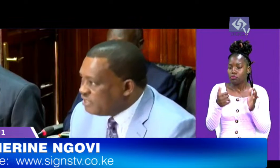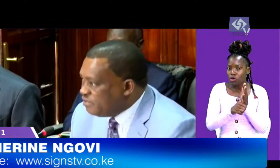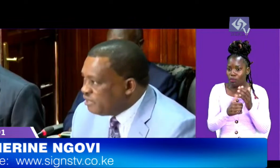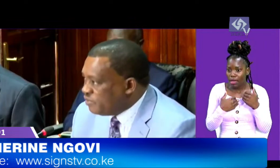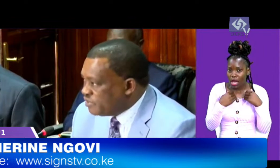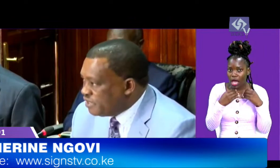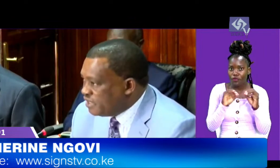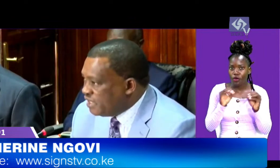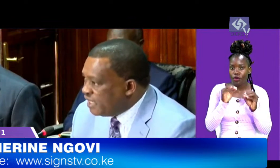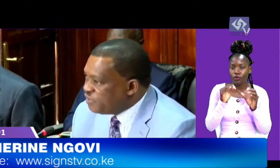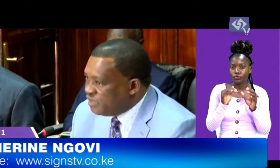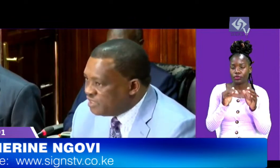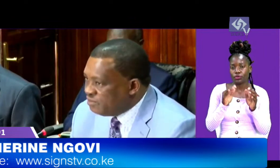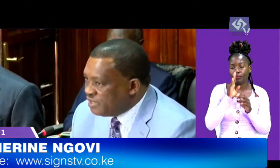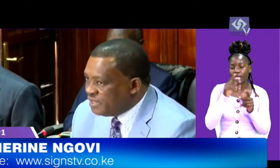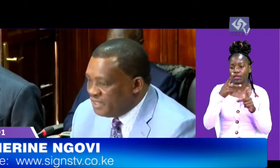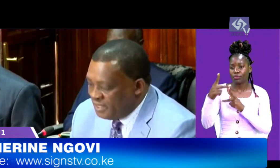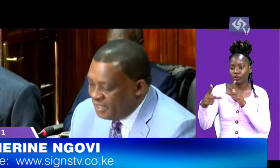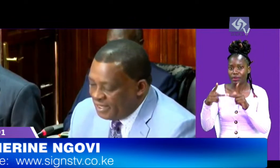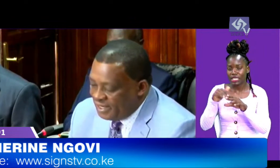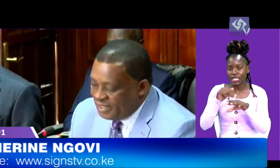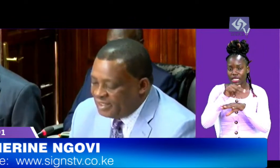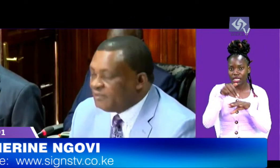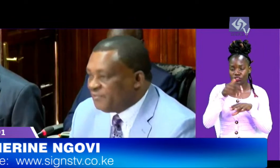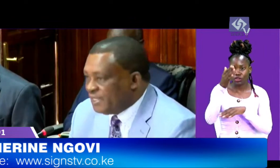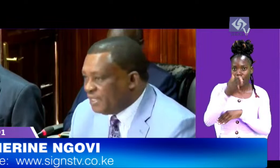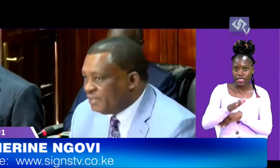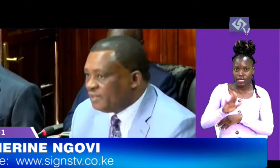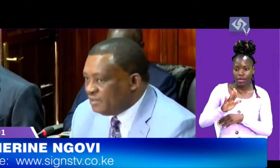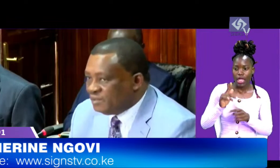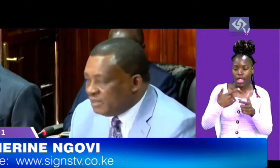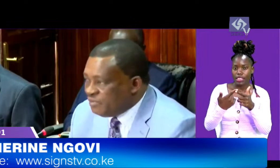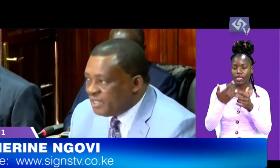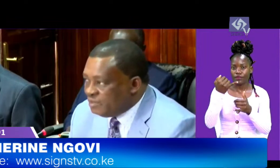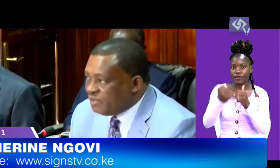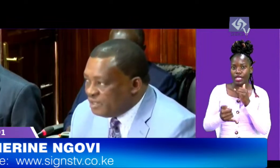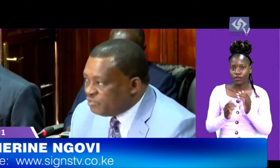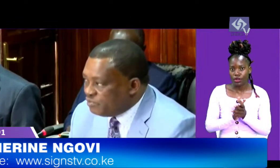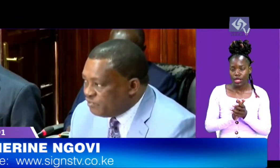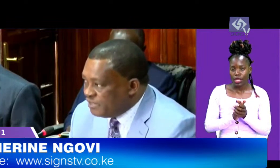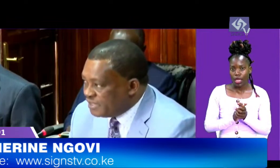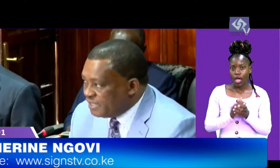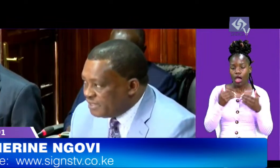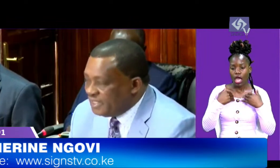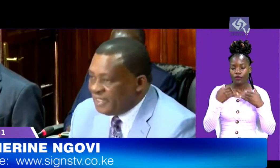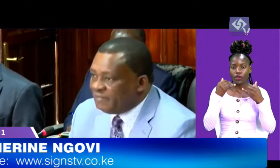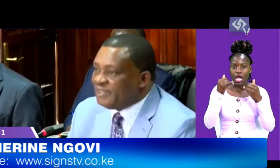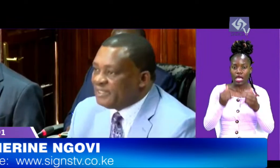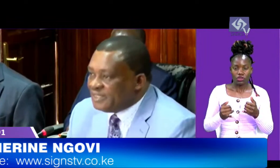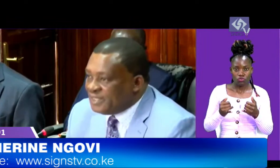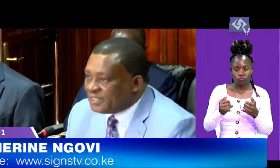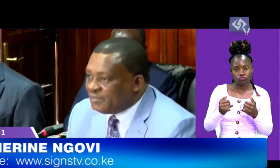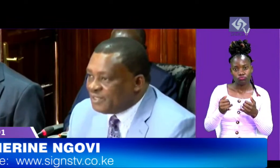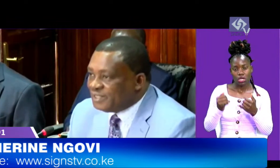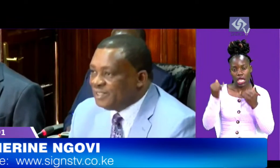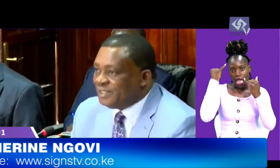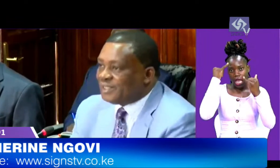being processed in the National Assembly, and then finally there'll be an input from the Senate. If they think there is something, they can